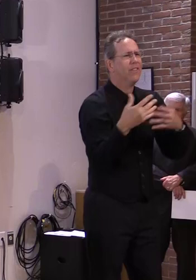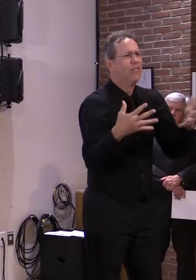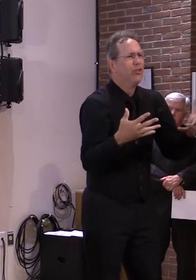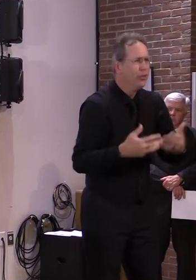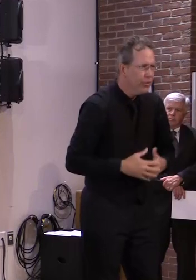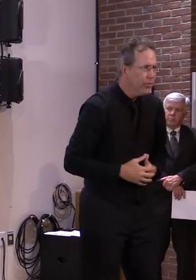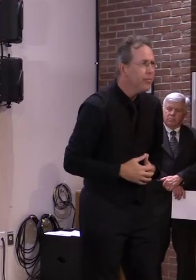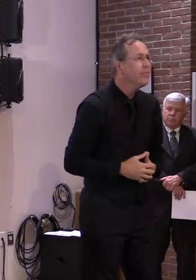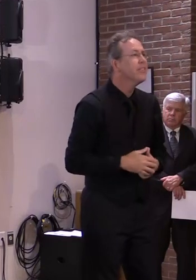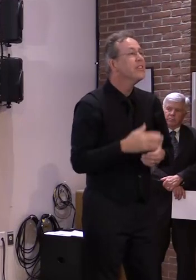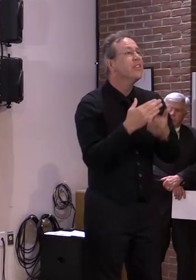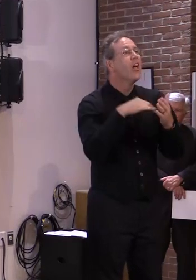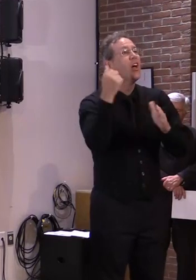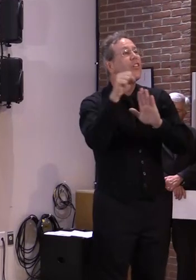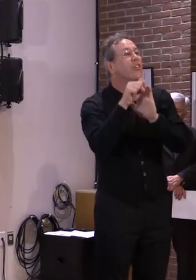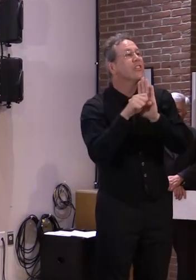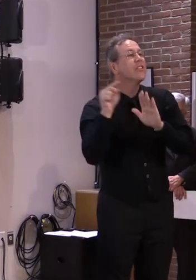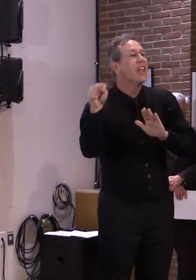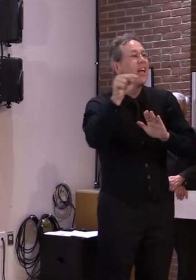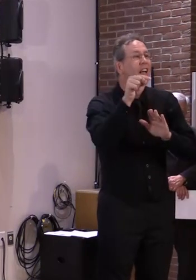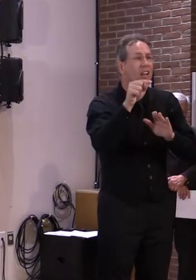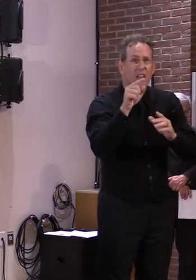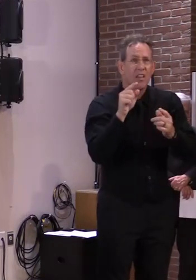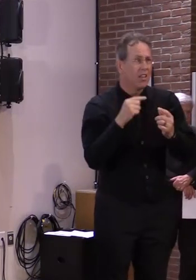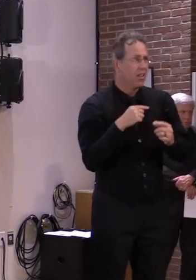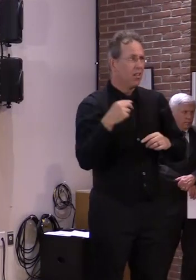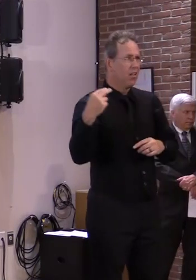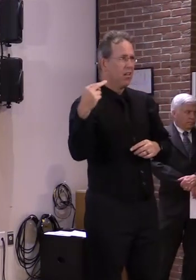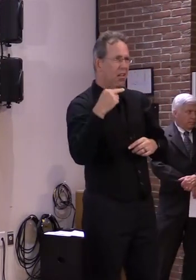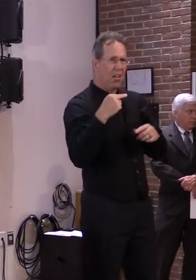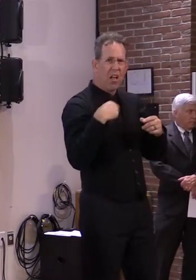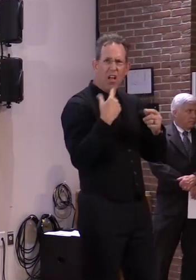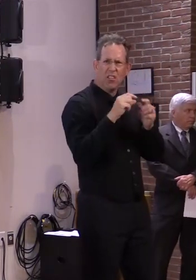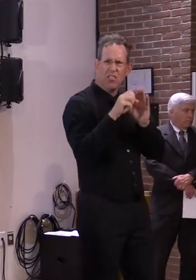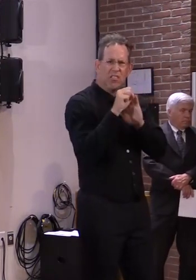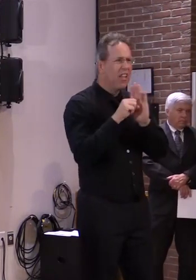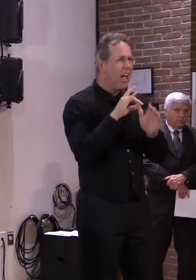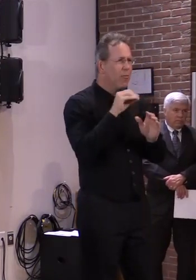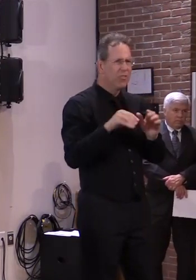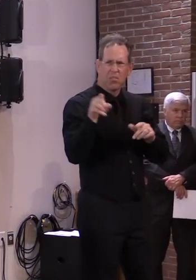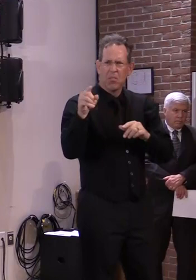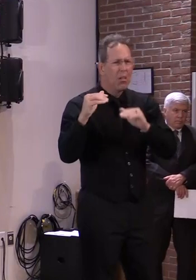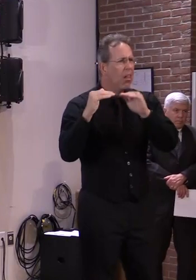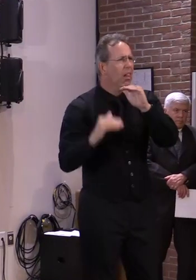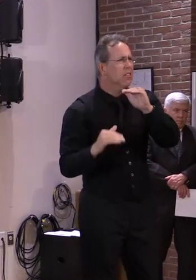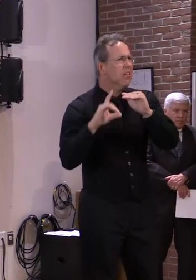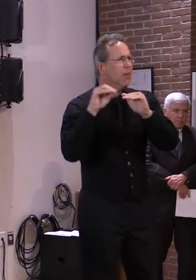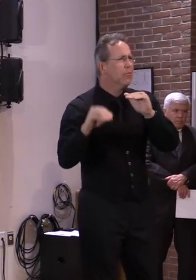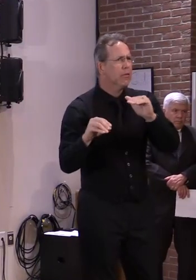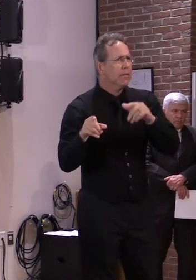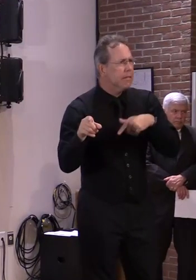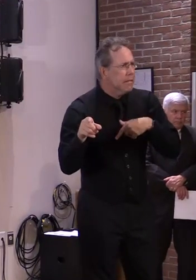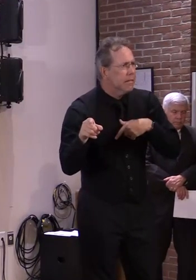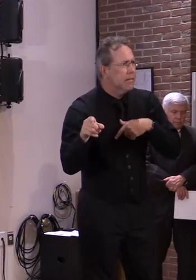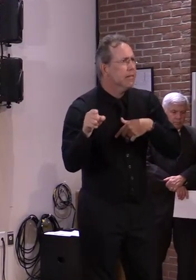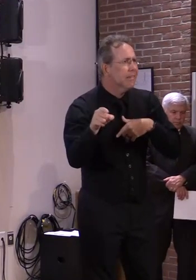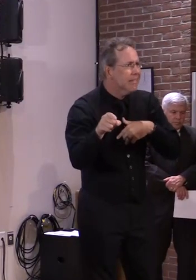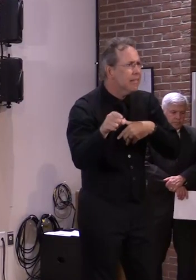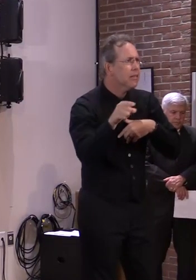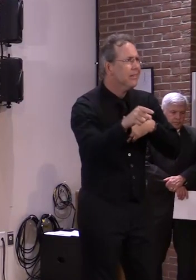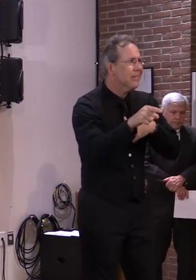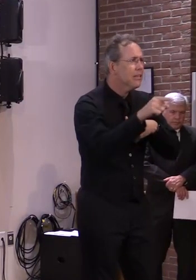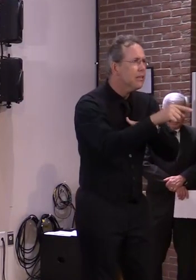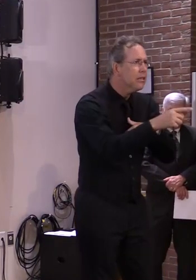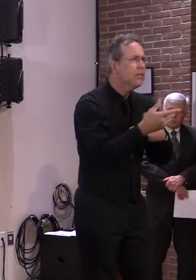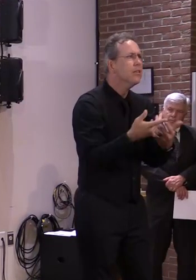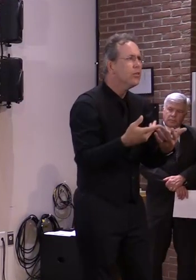half where we are. But again, we lead the nation. Almost 82% of those 12 and over have been